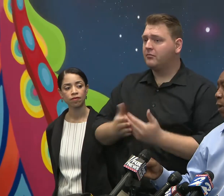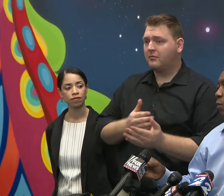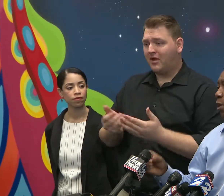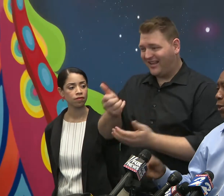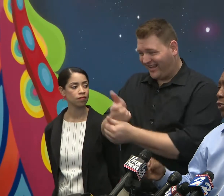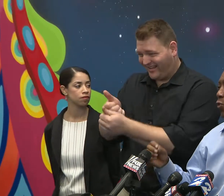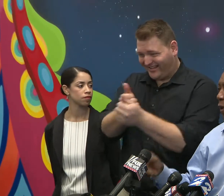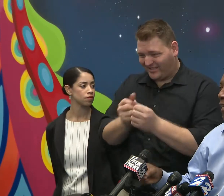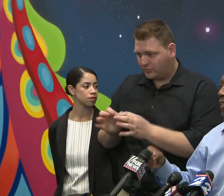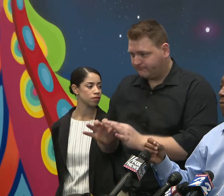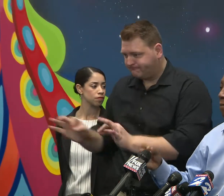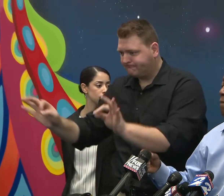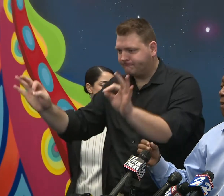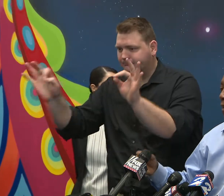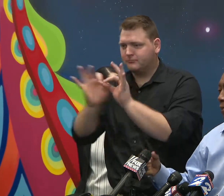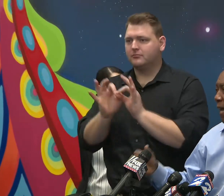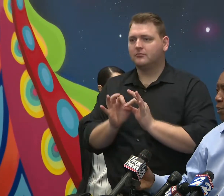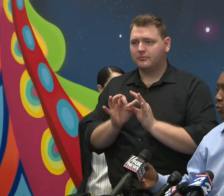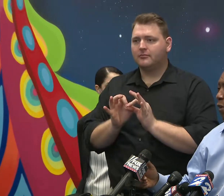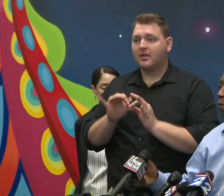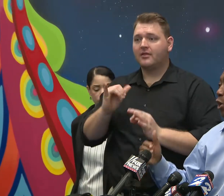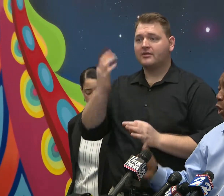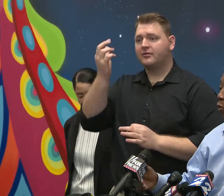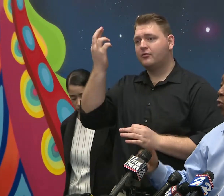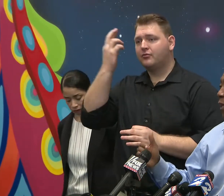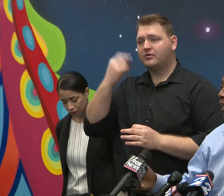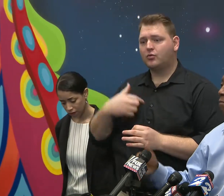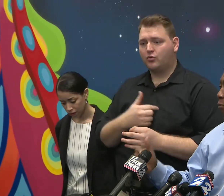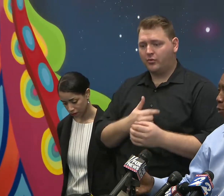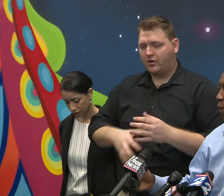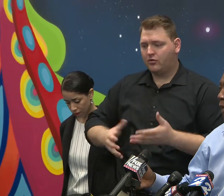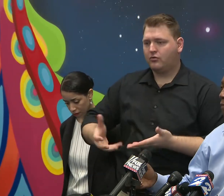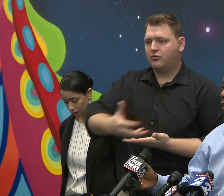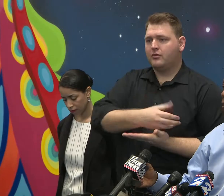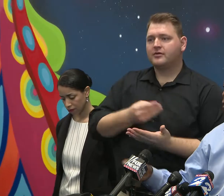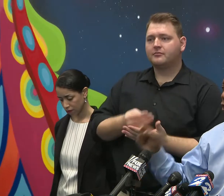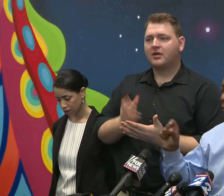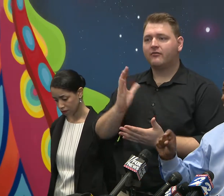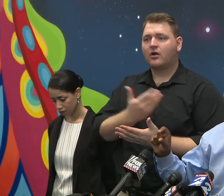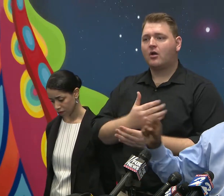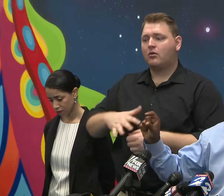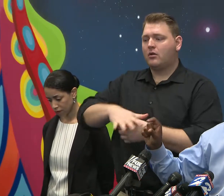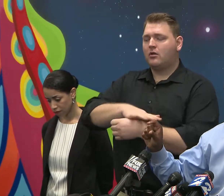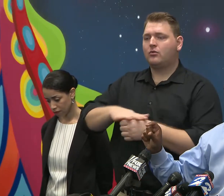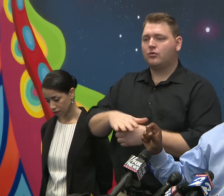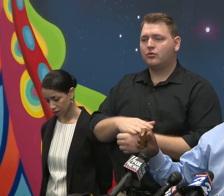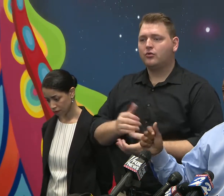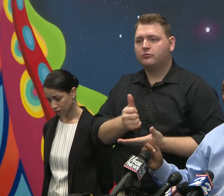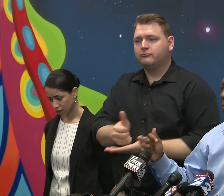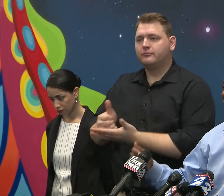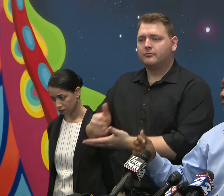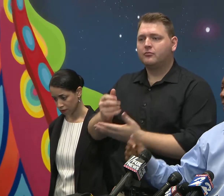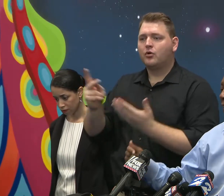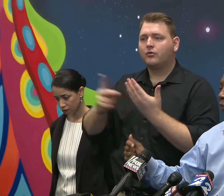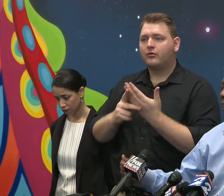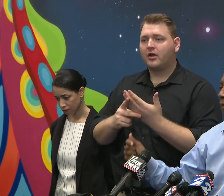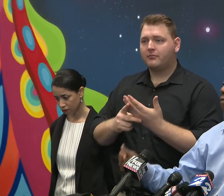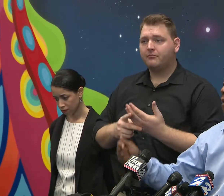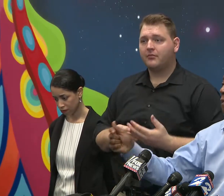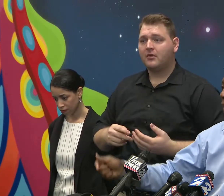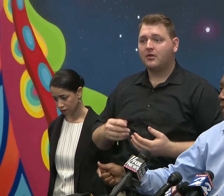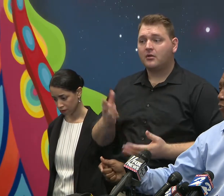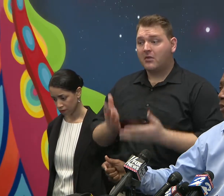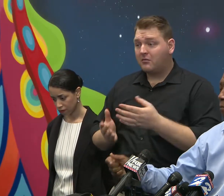And that's why we're also raising dollars for our local relief program to serve as a gap where people may not necessarily